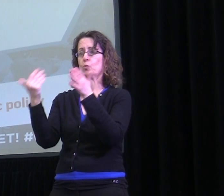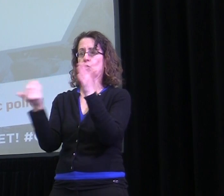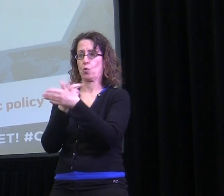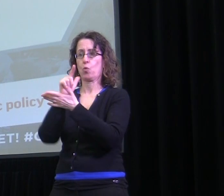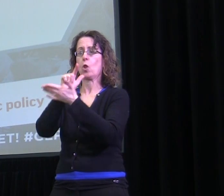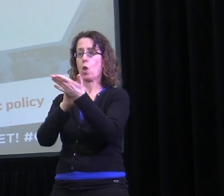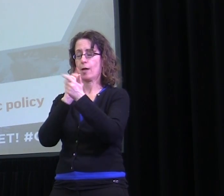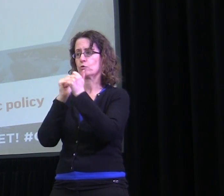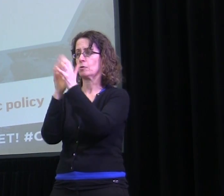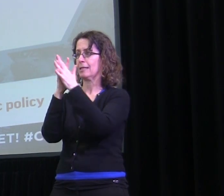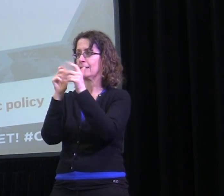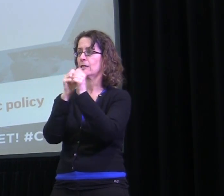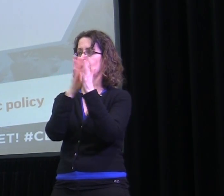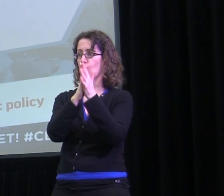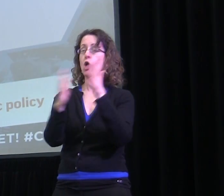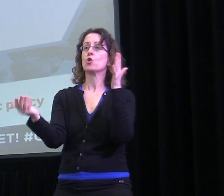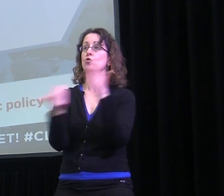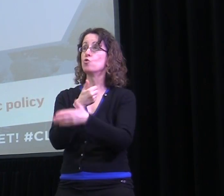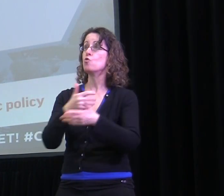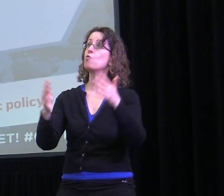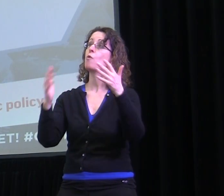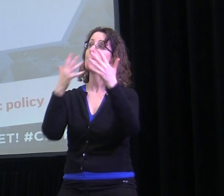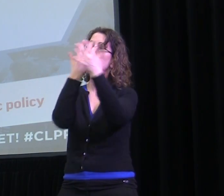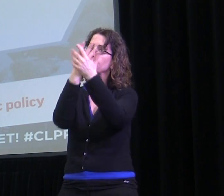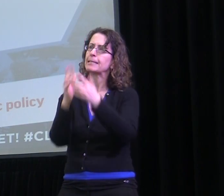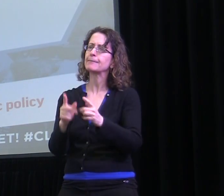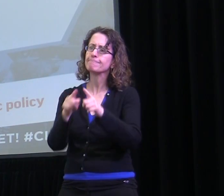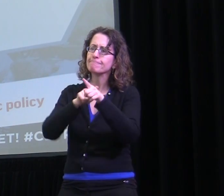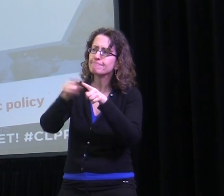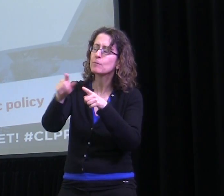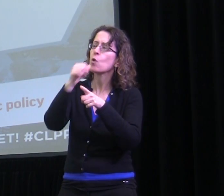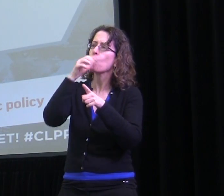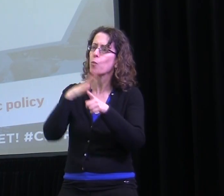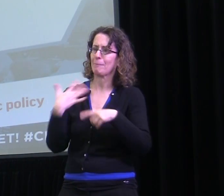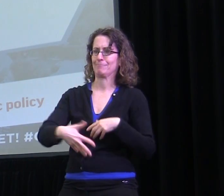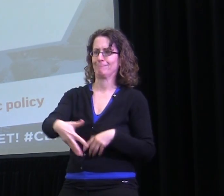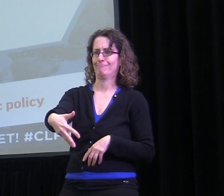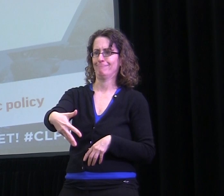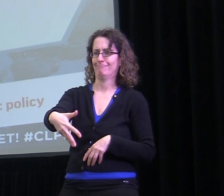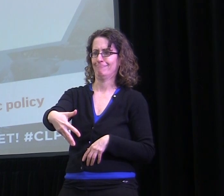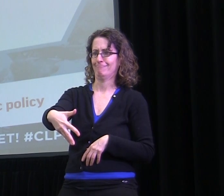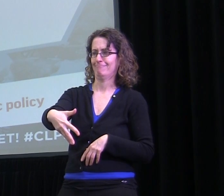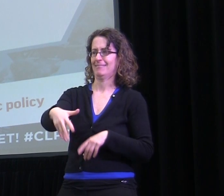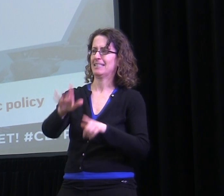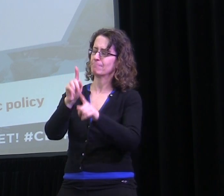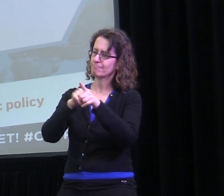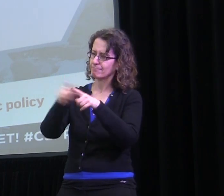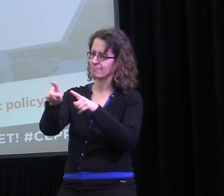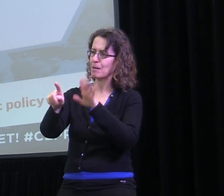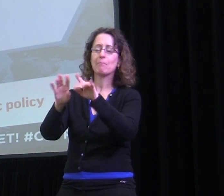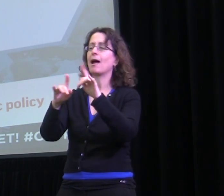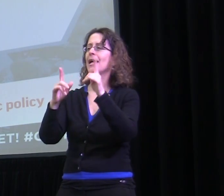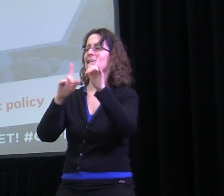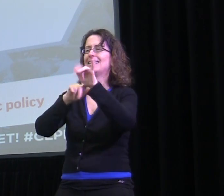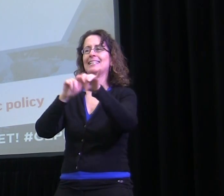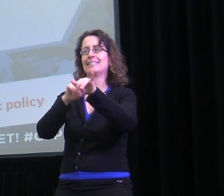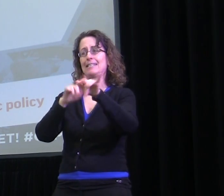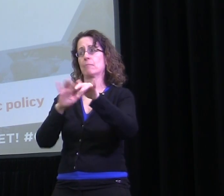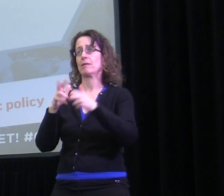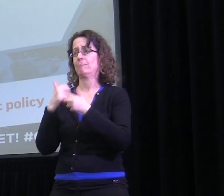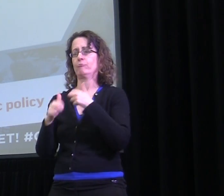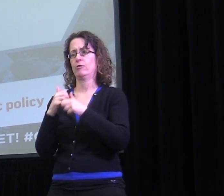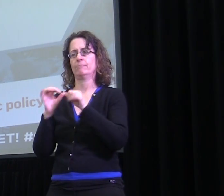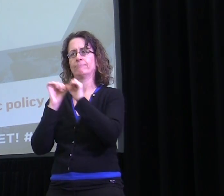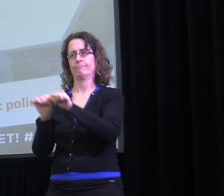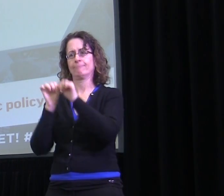folks who can't make bail or are 9 months pregnant. But there's also something super inspiring going on that could make a huge deal in